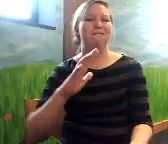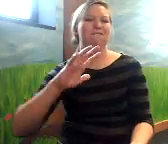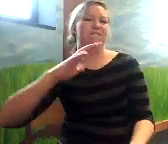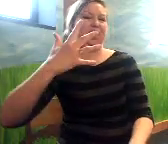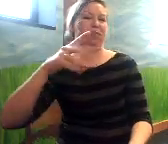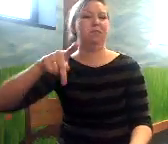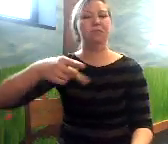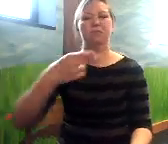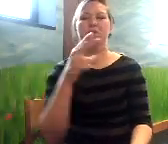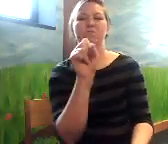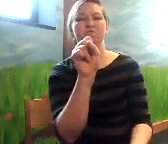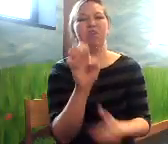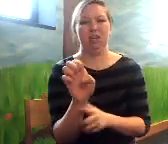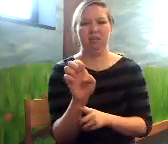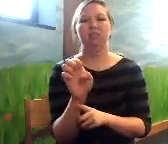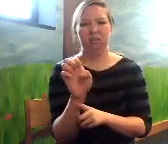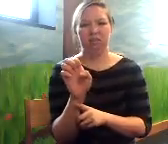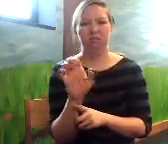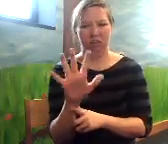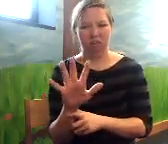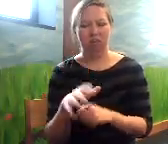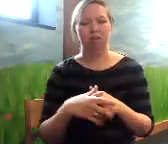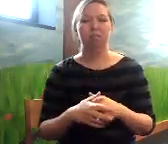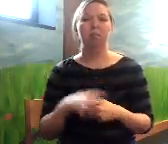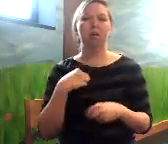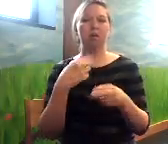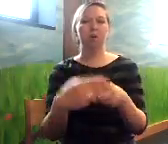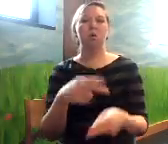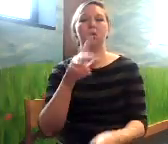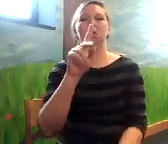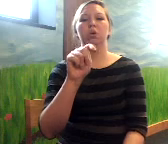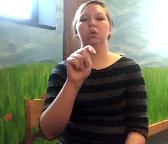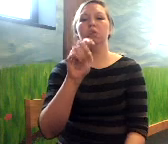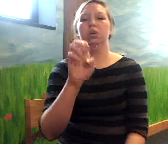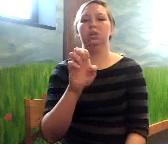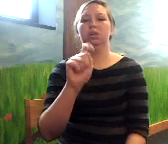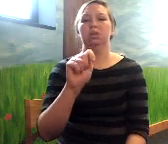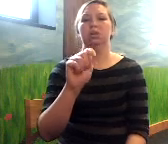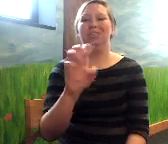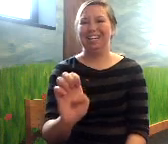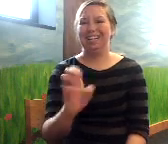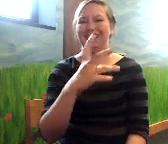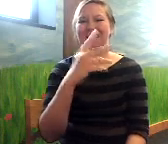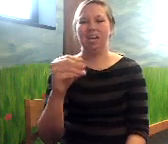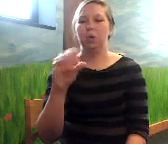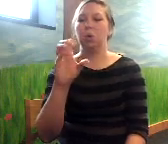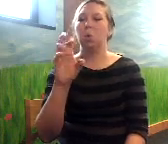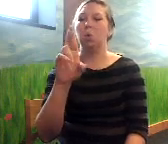the reality. And so somebody who lies to you a lot has very little credibility with you.